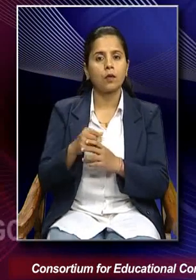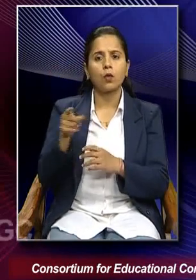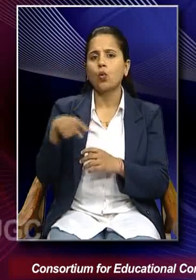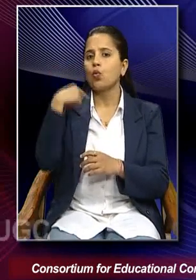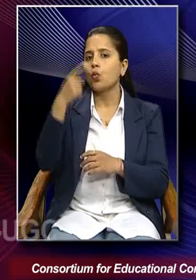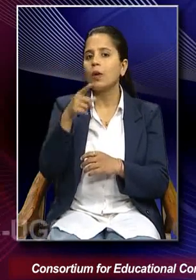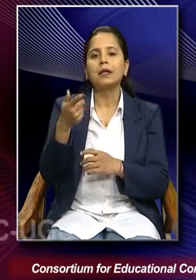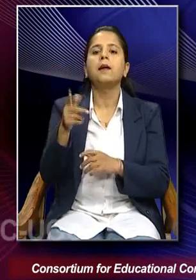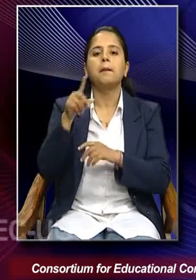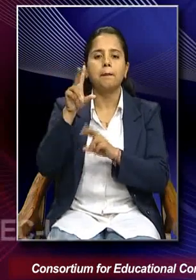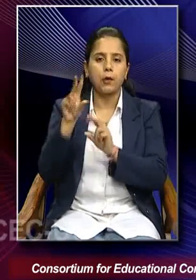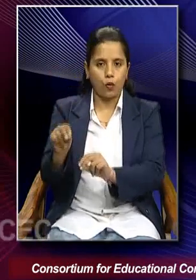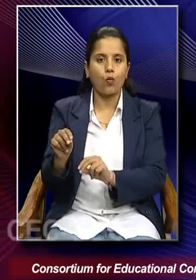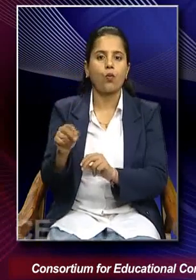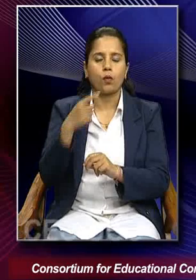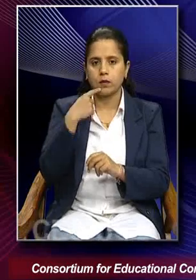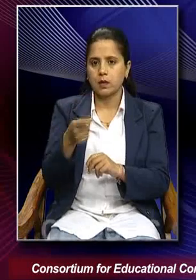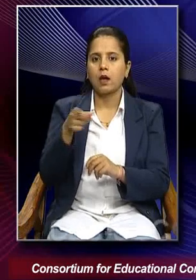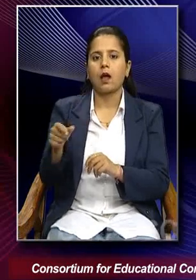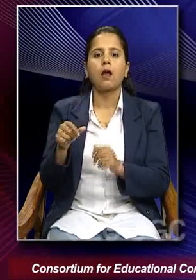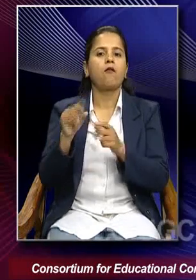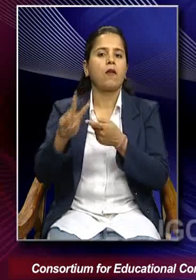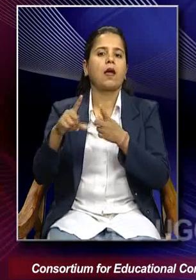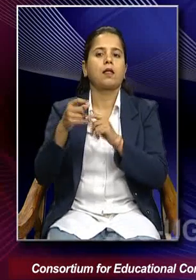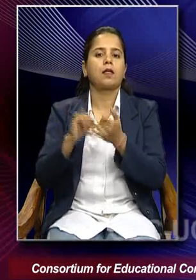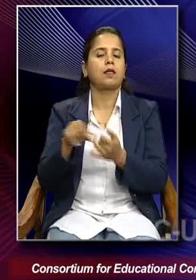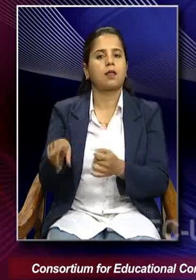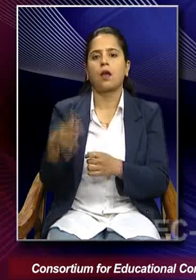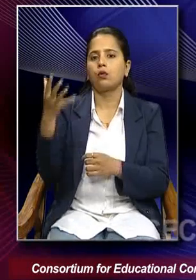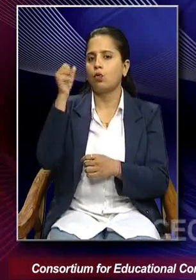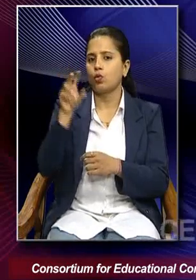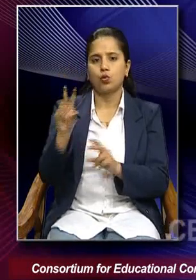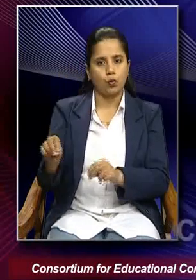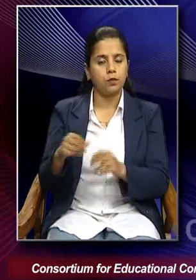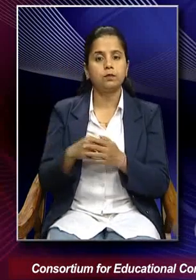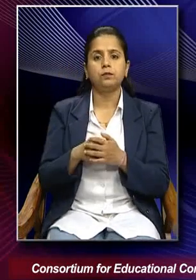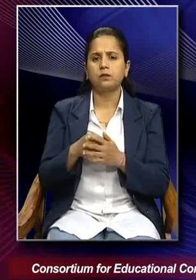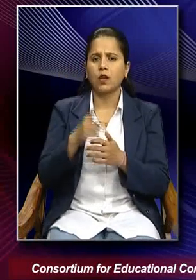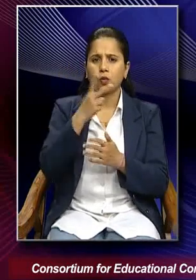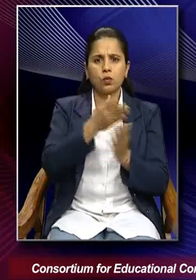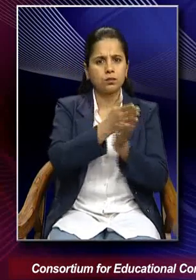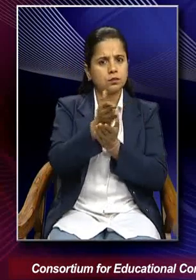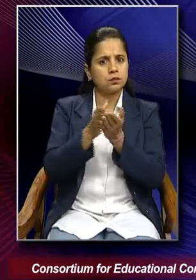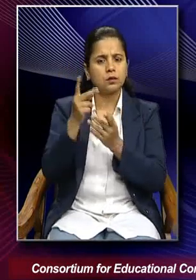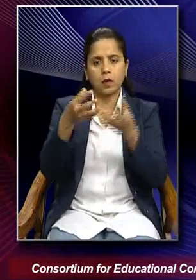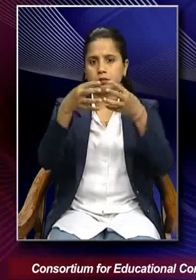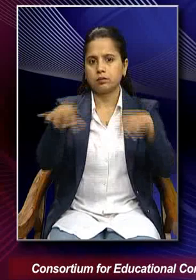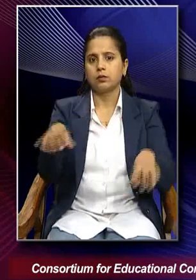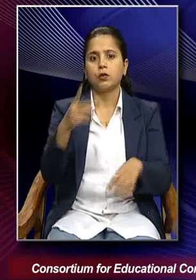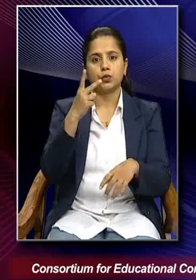who deny the authority of Vedas. So these two broad